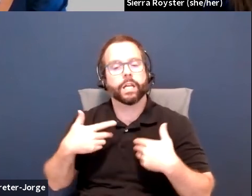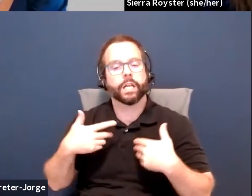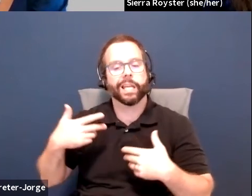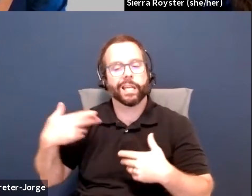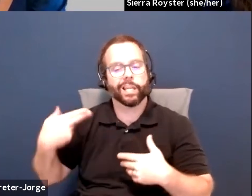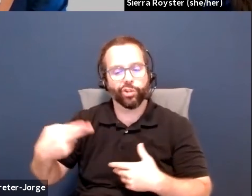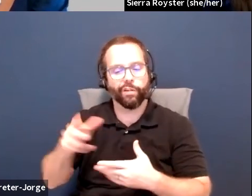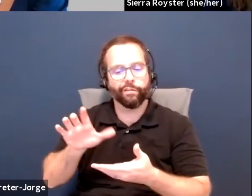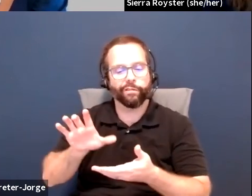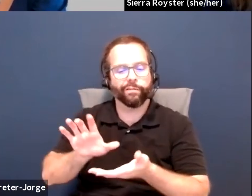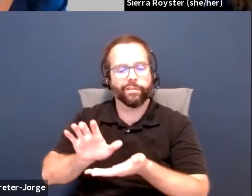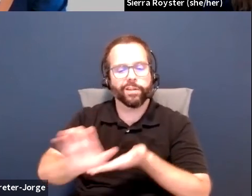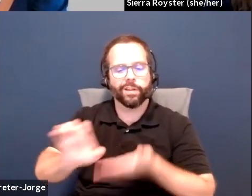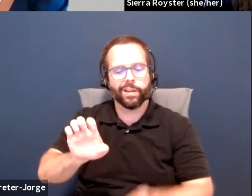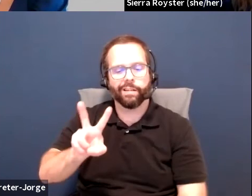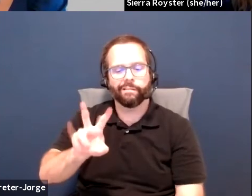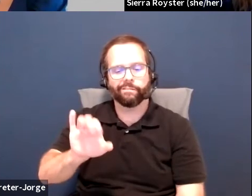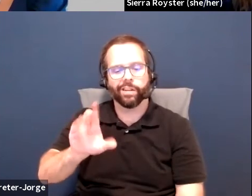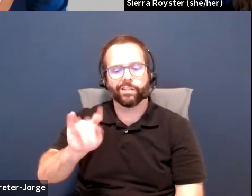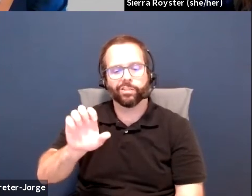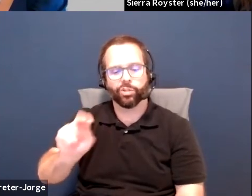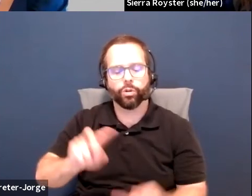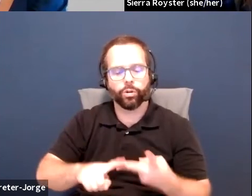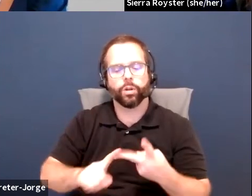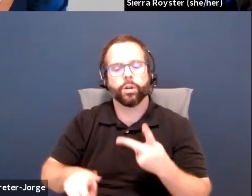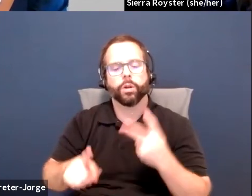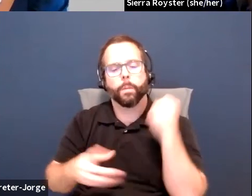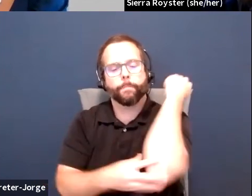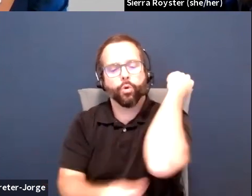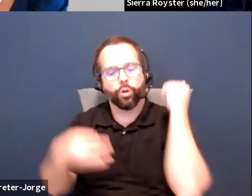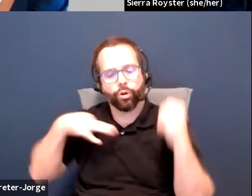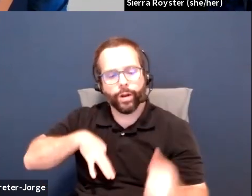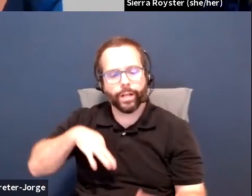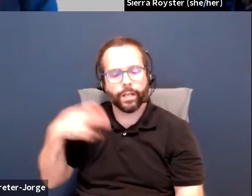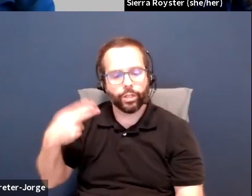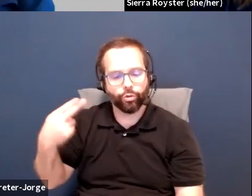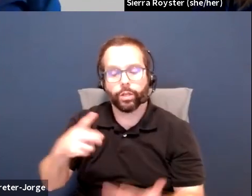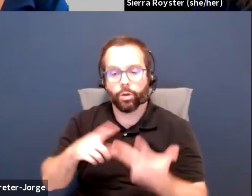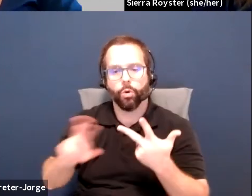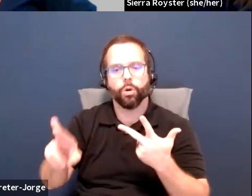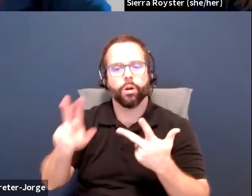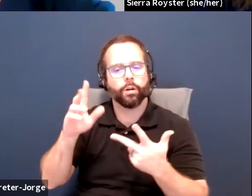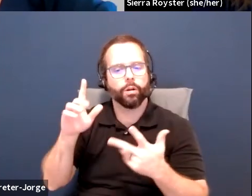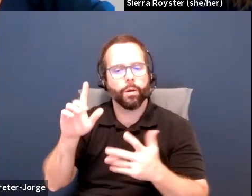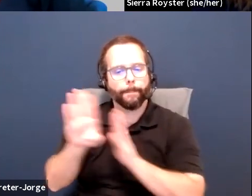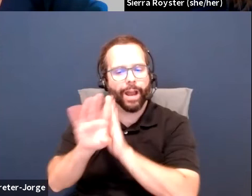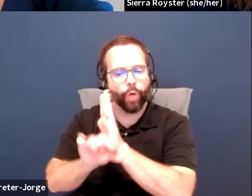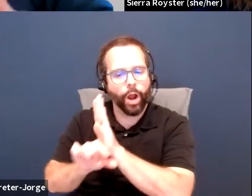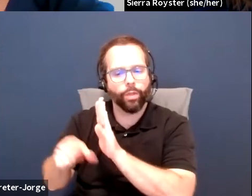history, a criminal background, or other barriers that make finding housing almost impossible? Yeah,